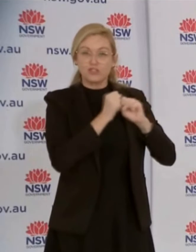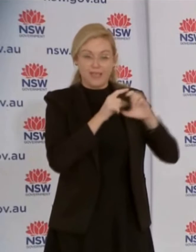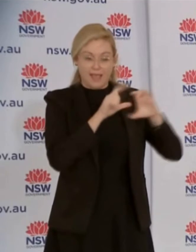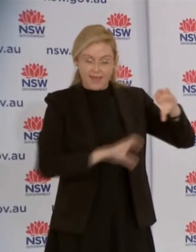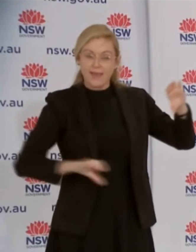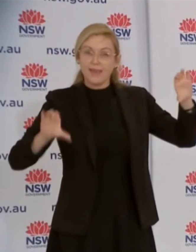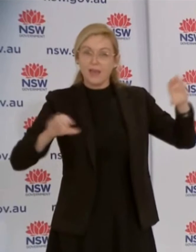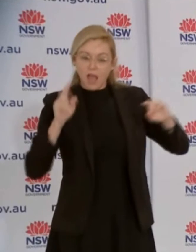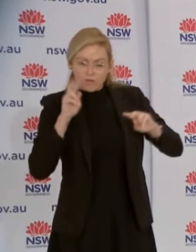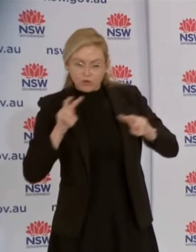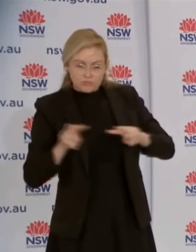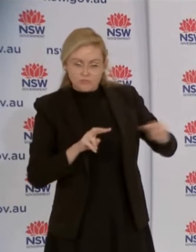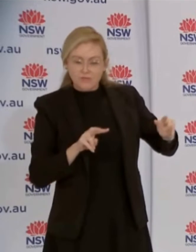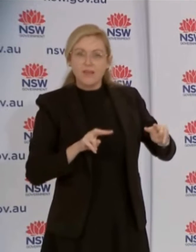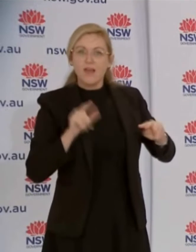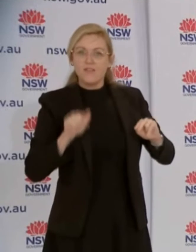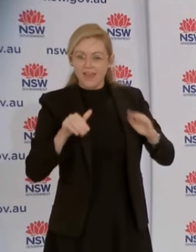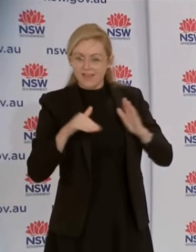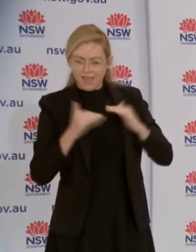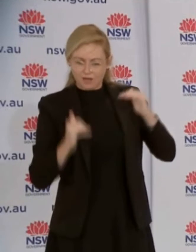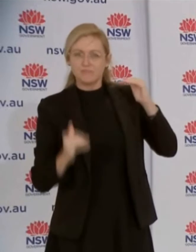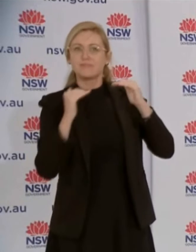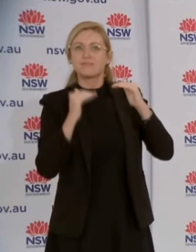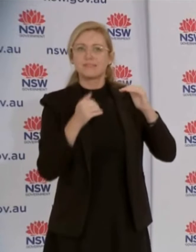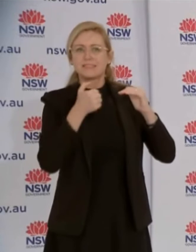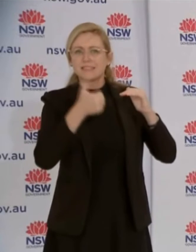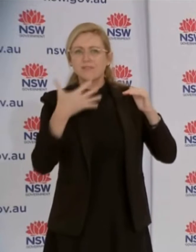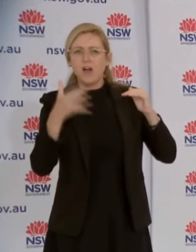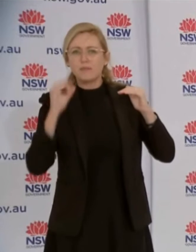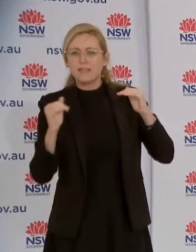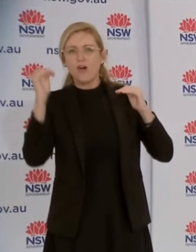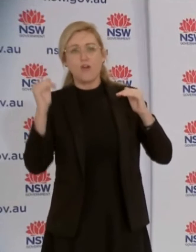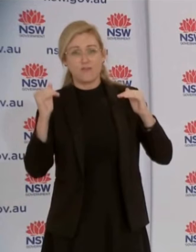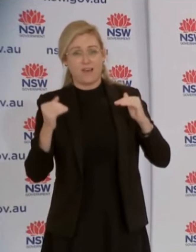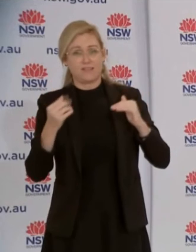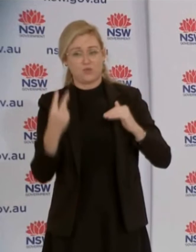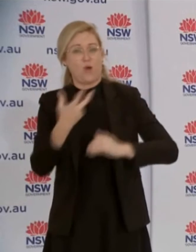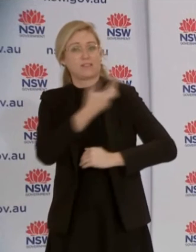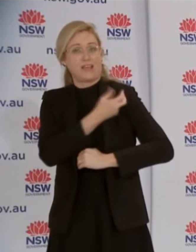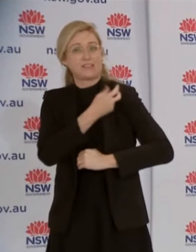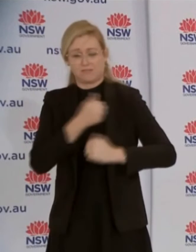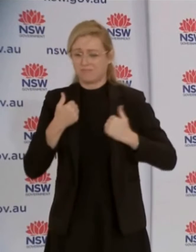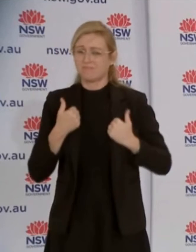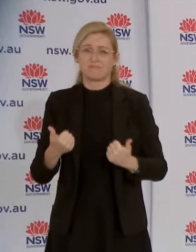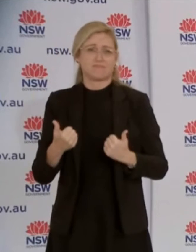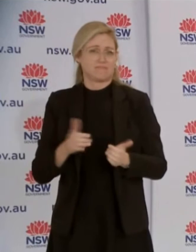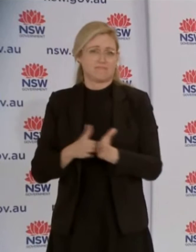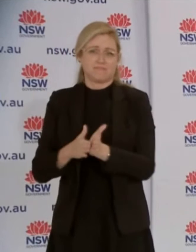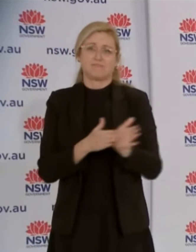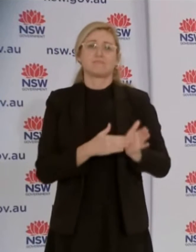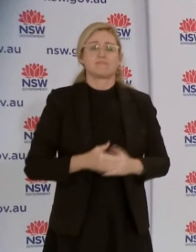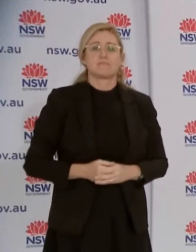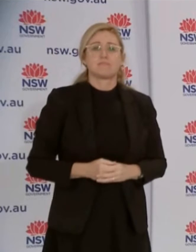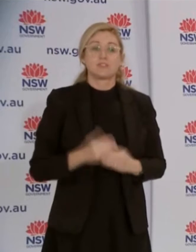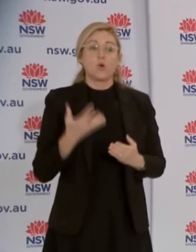and now those same local government areas are 65% and higher, which is very encouraging. So we are working now because obviously hitting